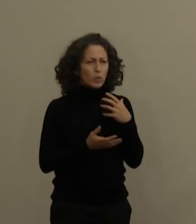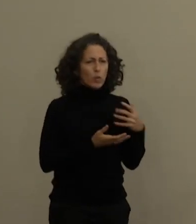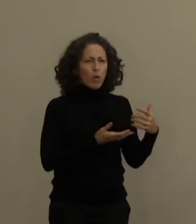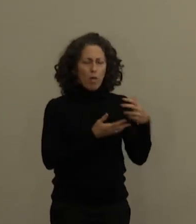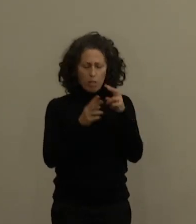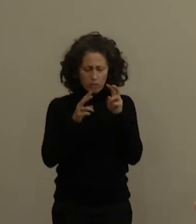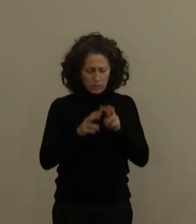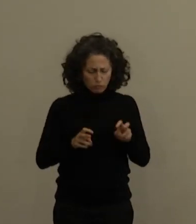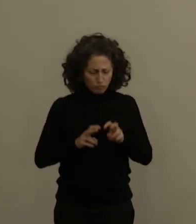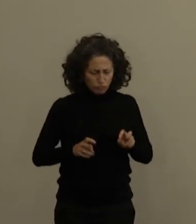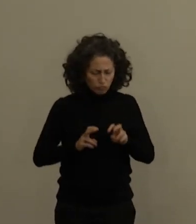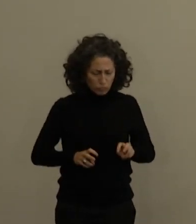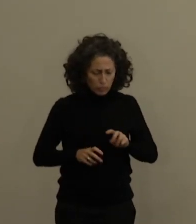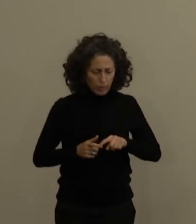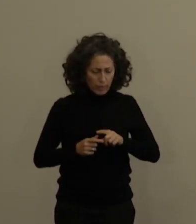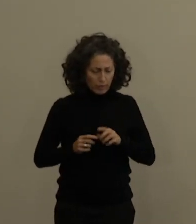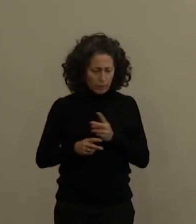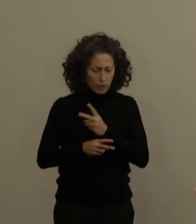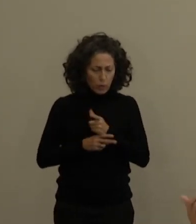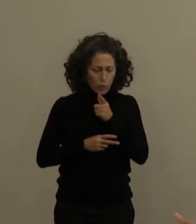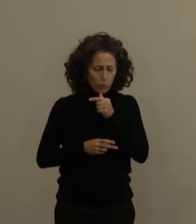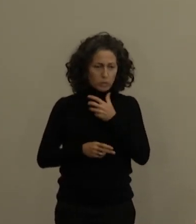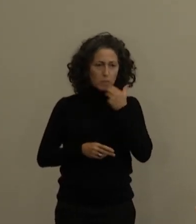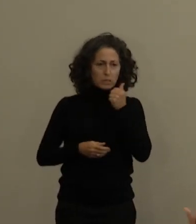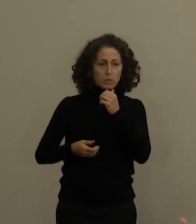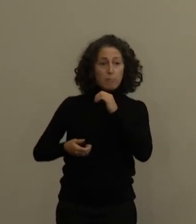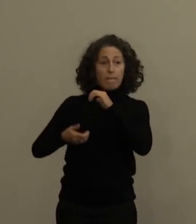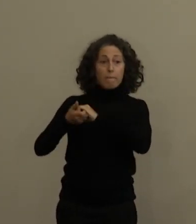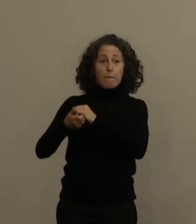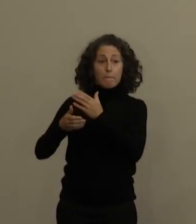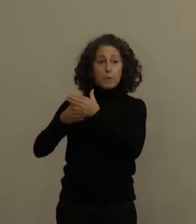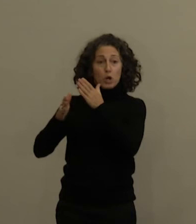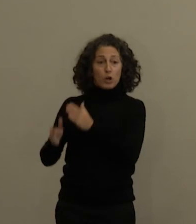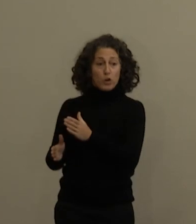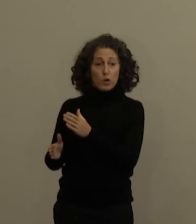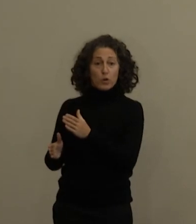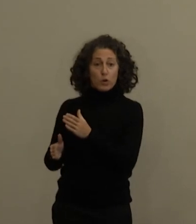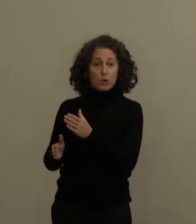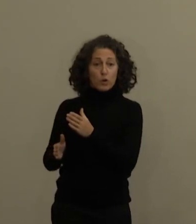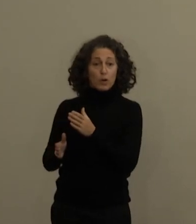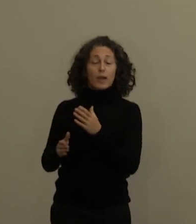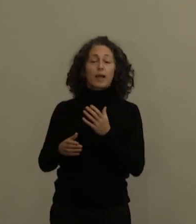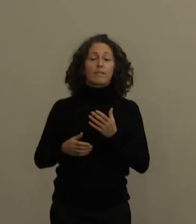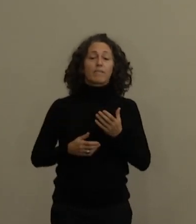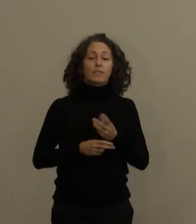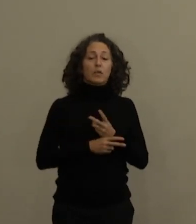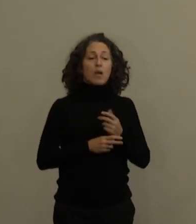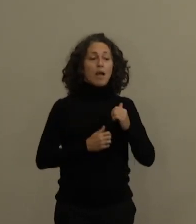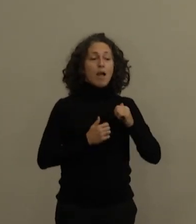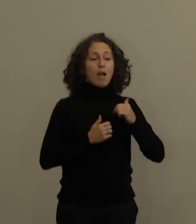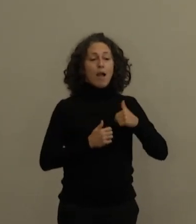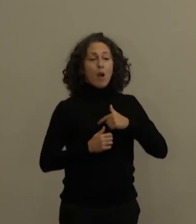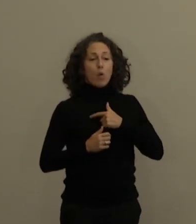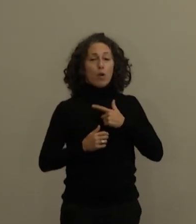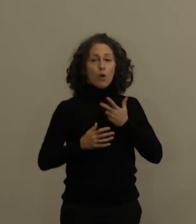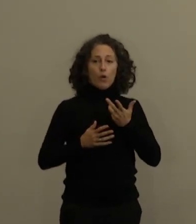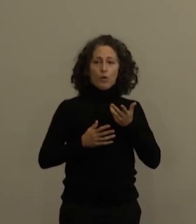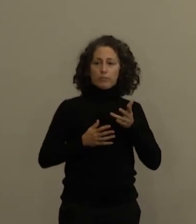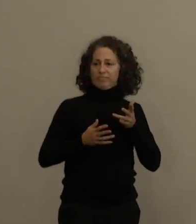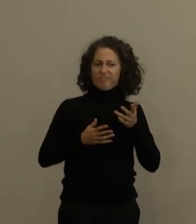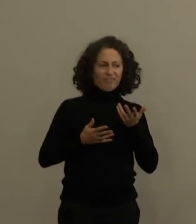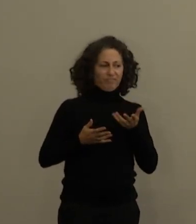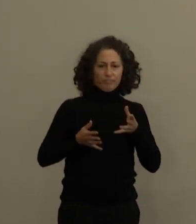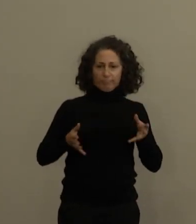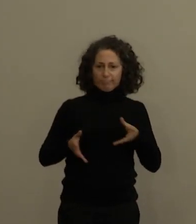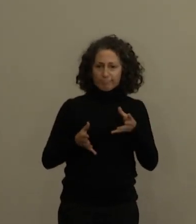then working with partners and our own sort of mobile vaccination efforts to bridge those gaps.